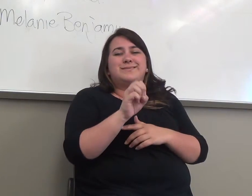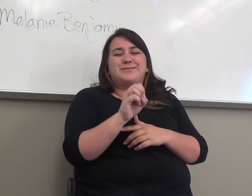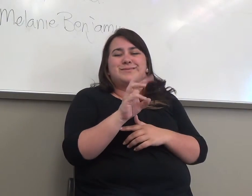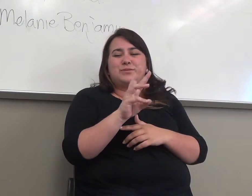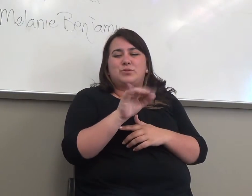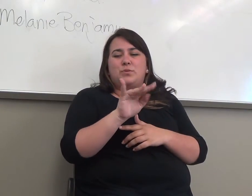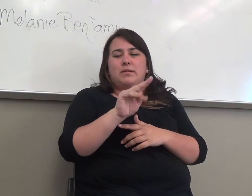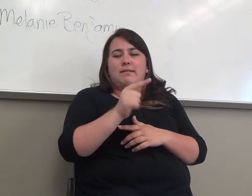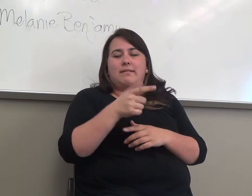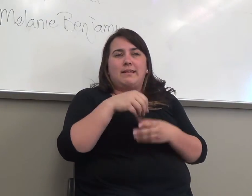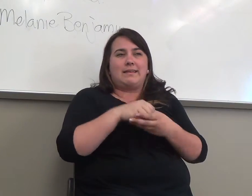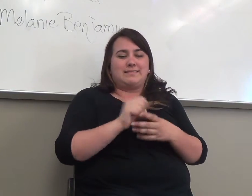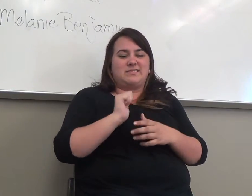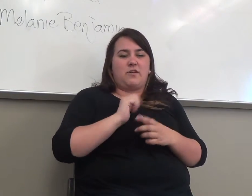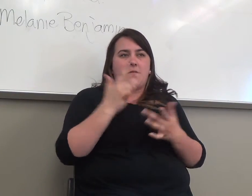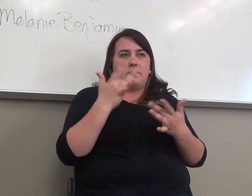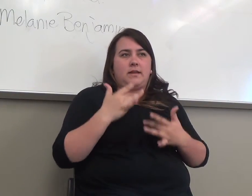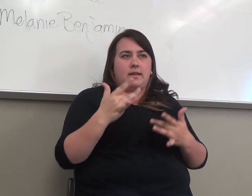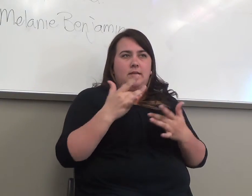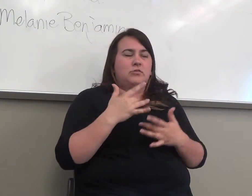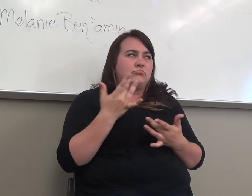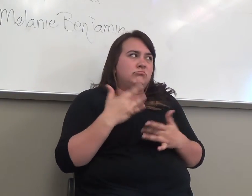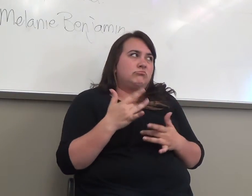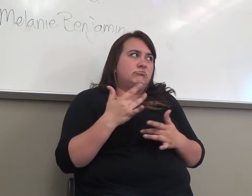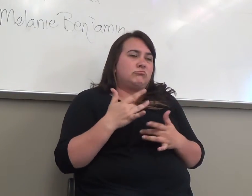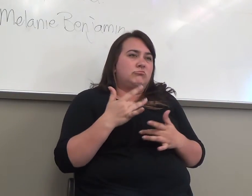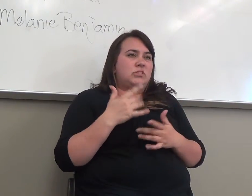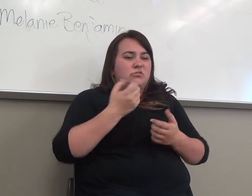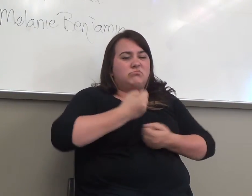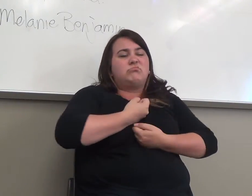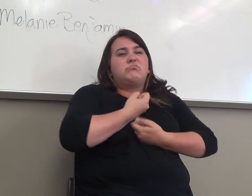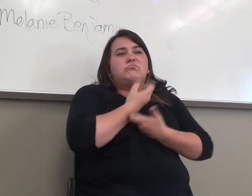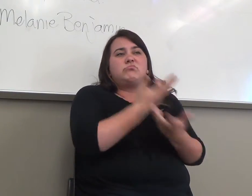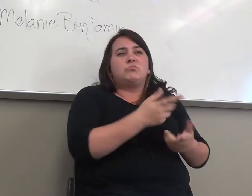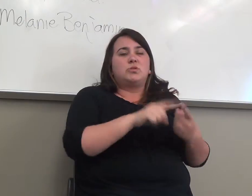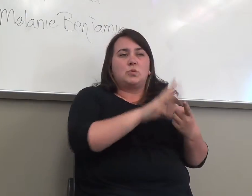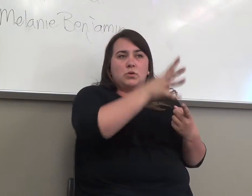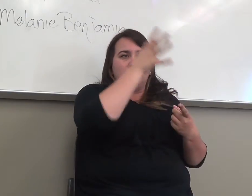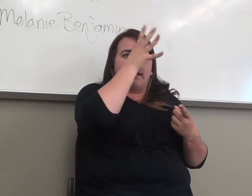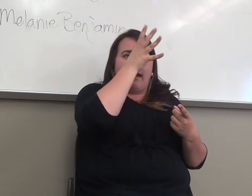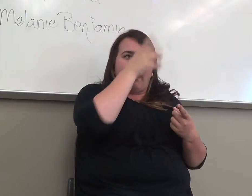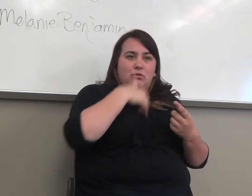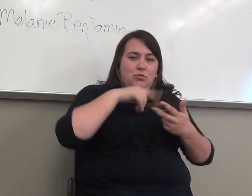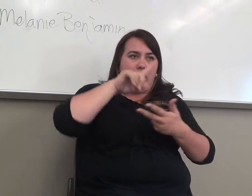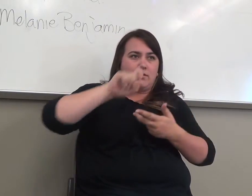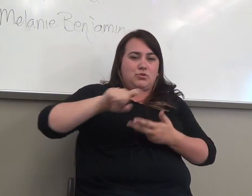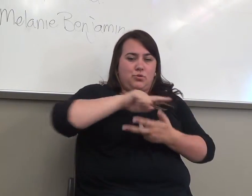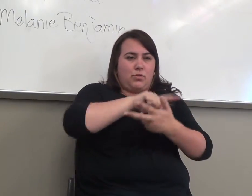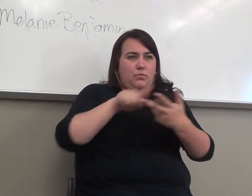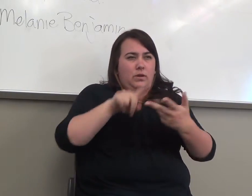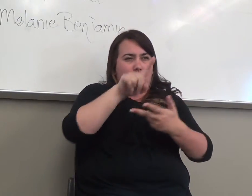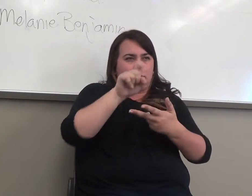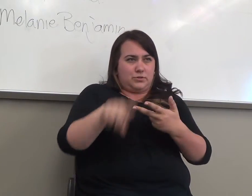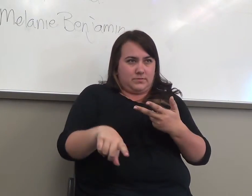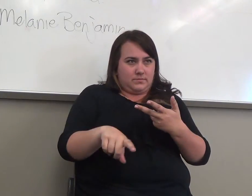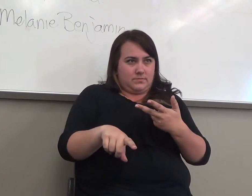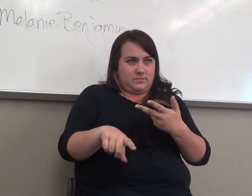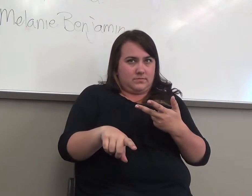self-pity. One day, she confessed her turmoil to her father, who posed 3 questions. Okay, so now we're